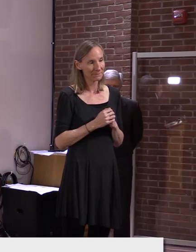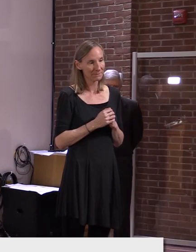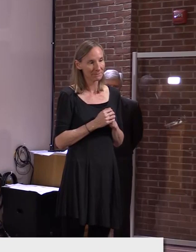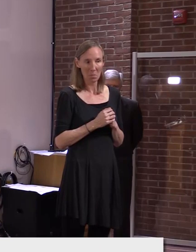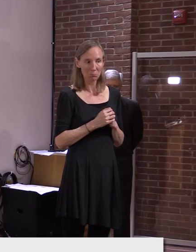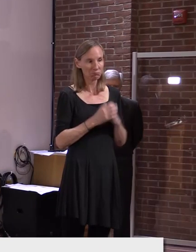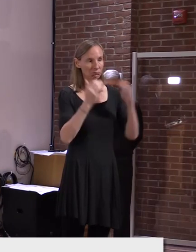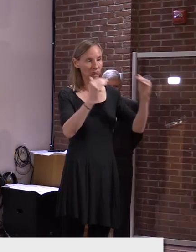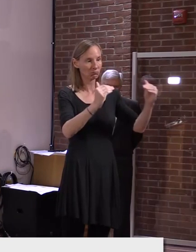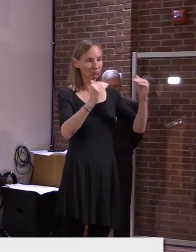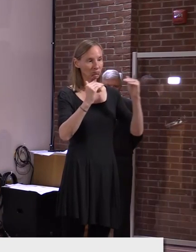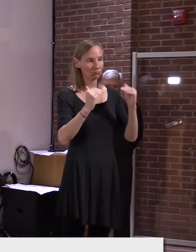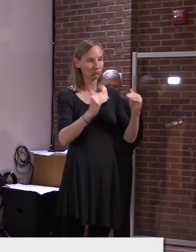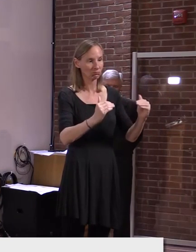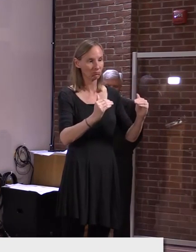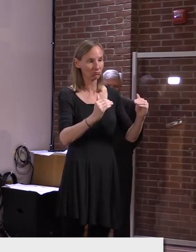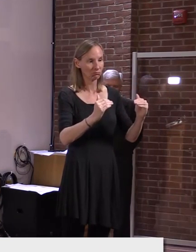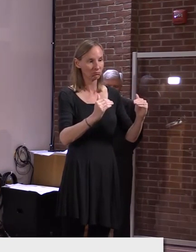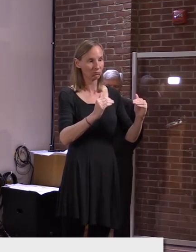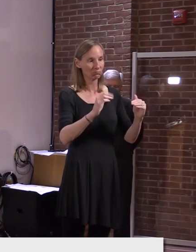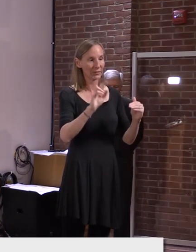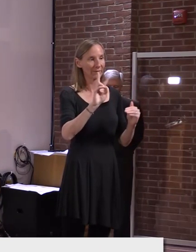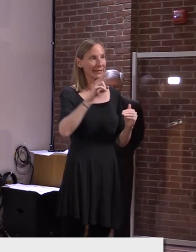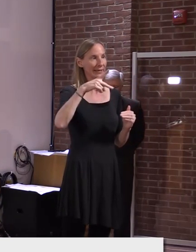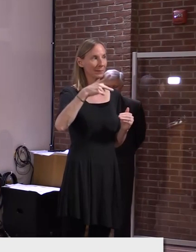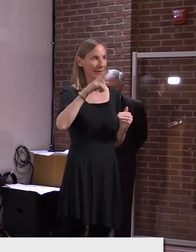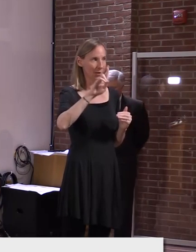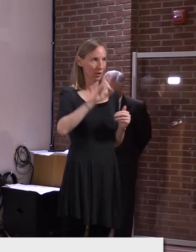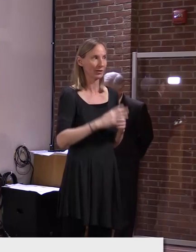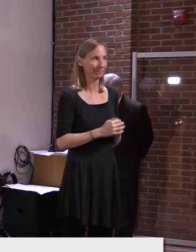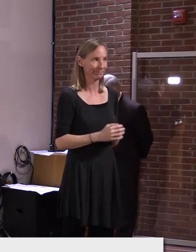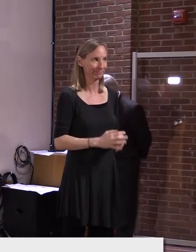All right, we'll move to Liam from BPR.